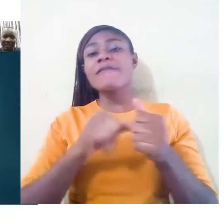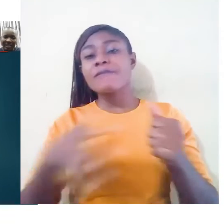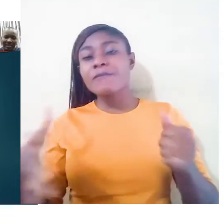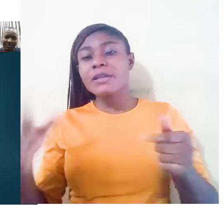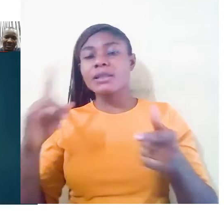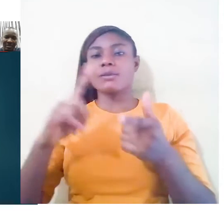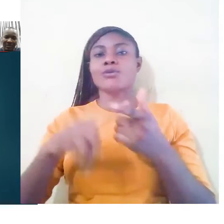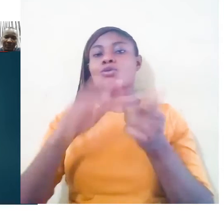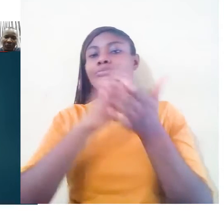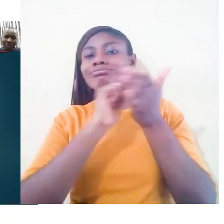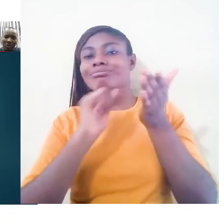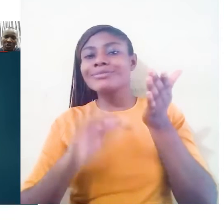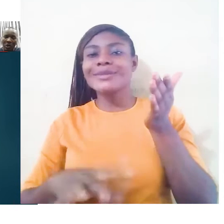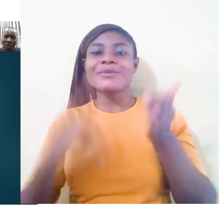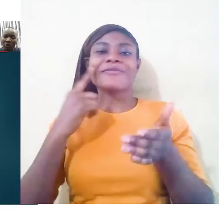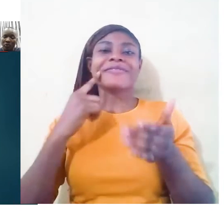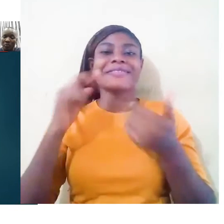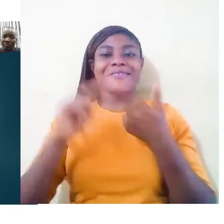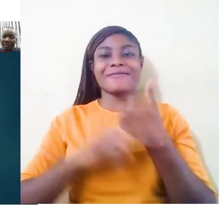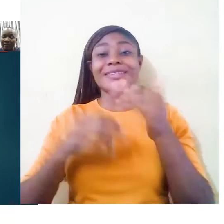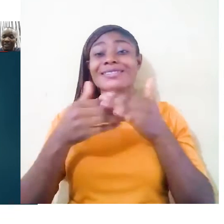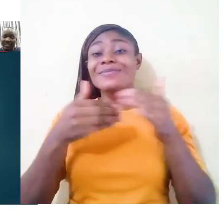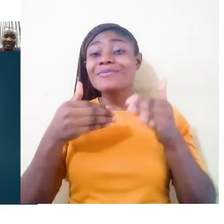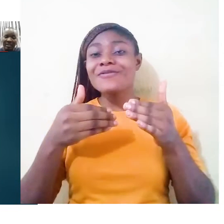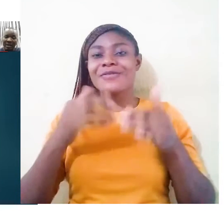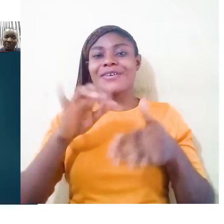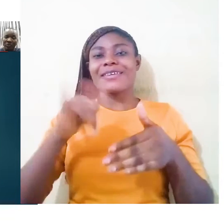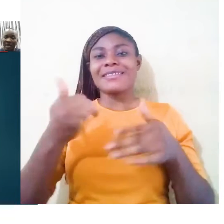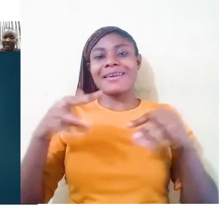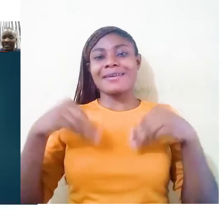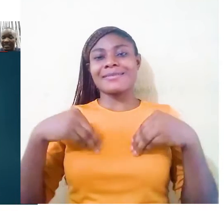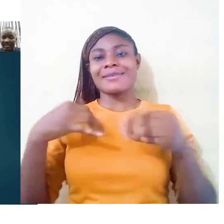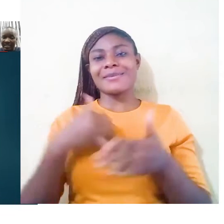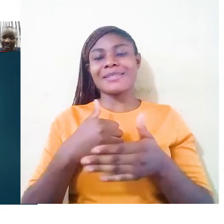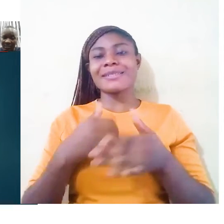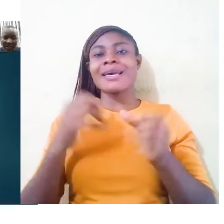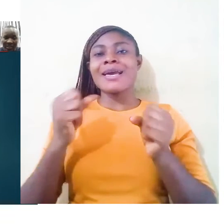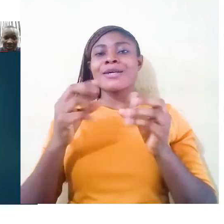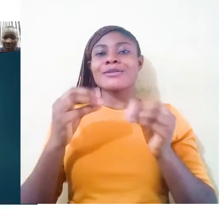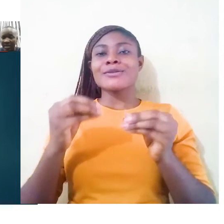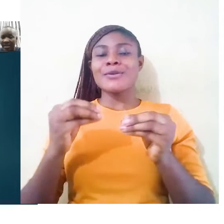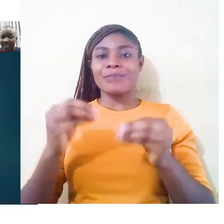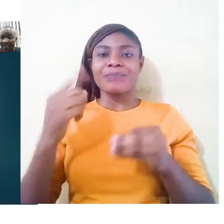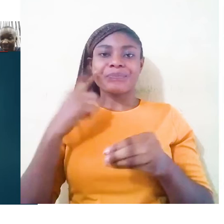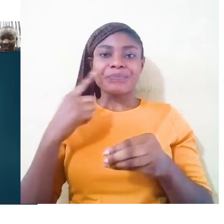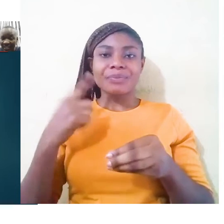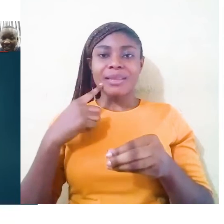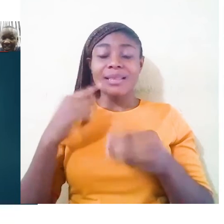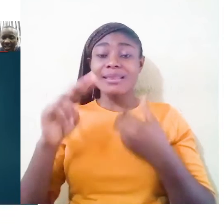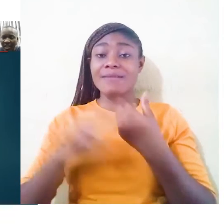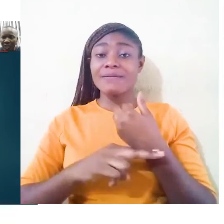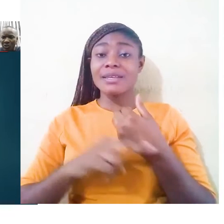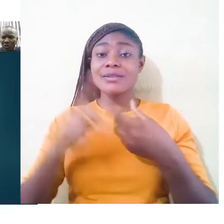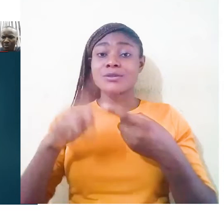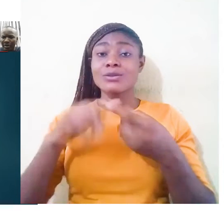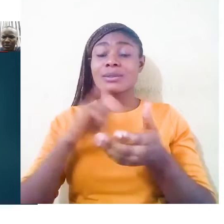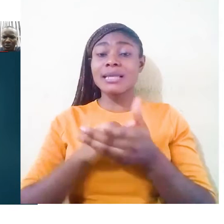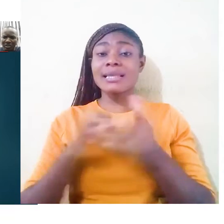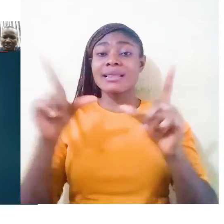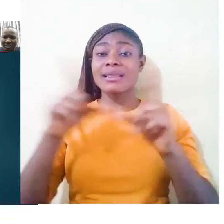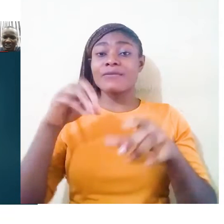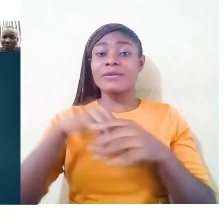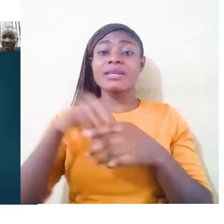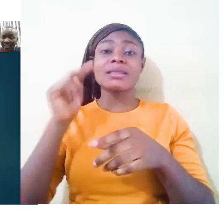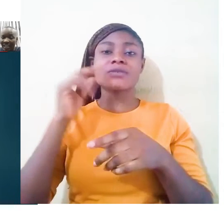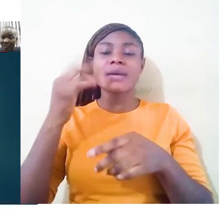they even accept it. So, and also deafness to a large extent in Nigeria is considered a disability. So no parent